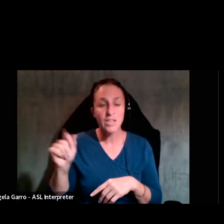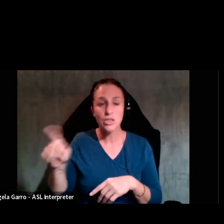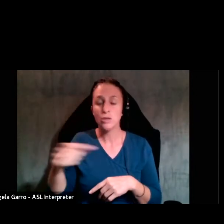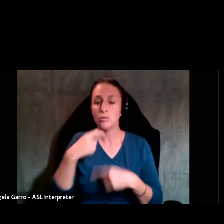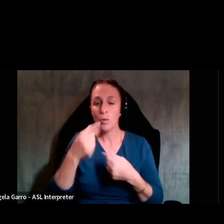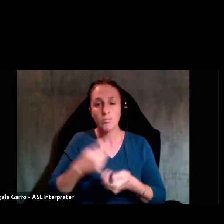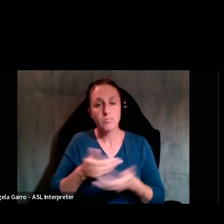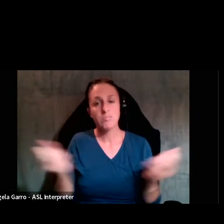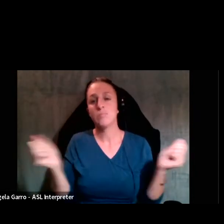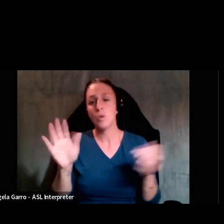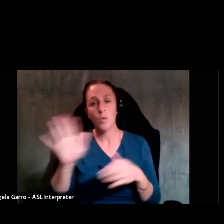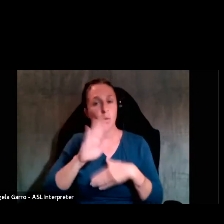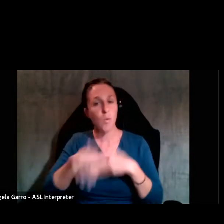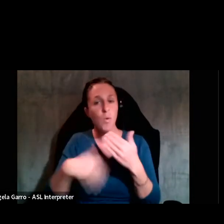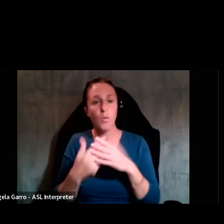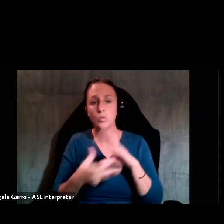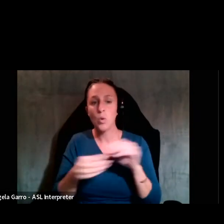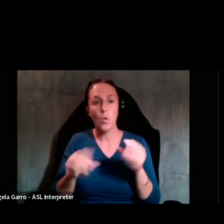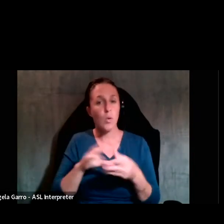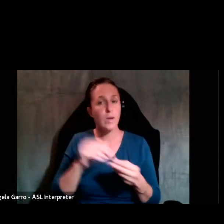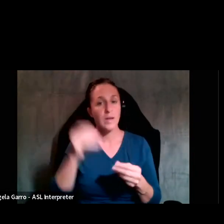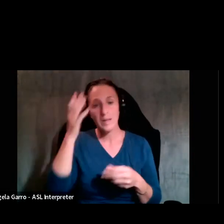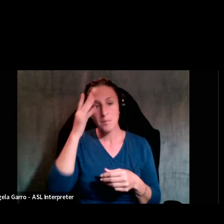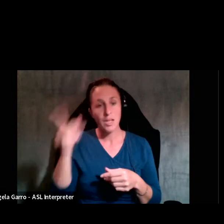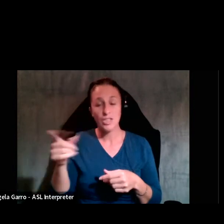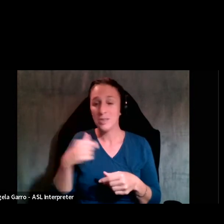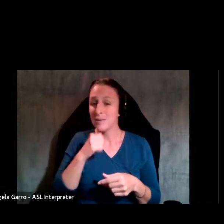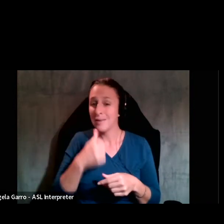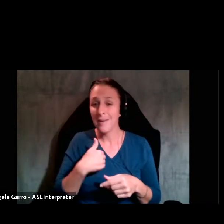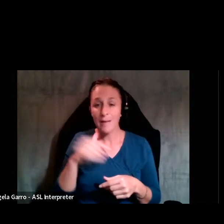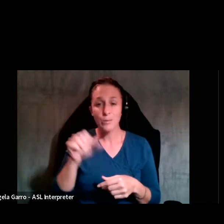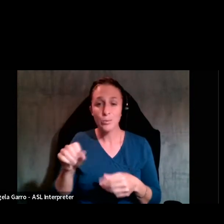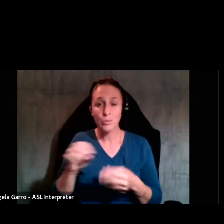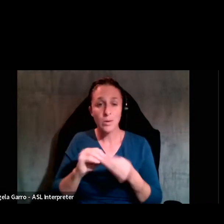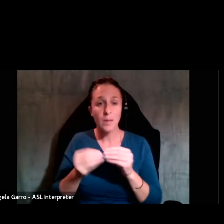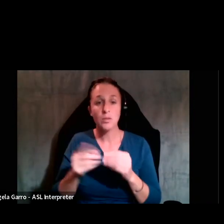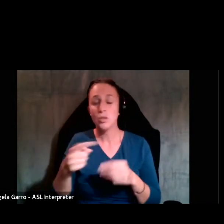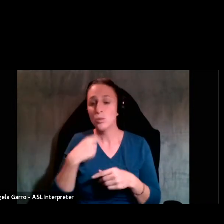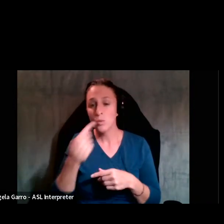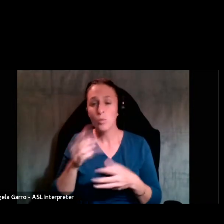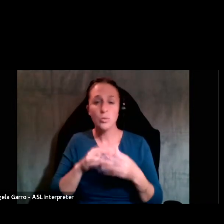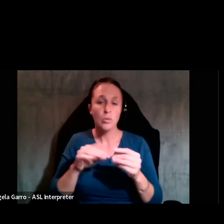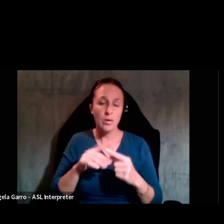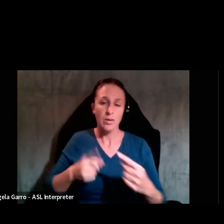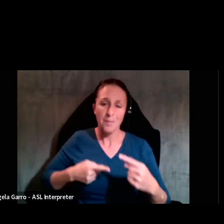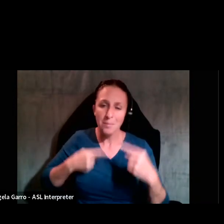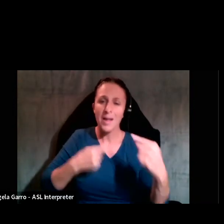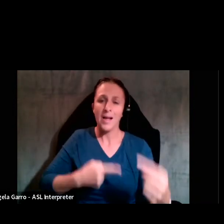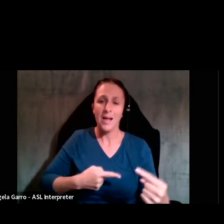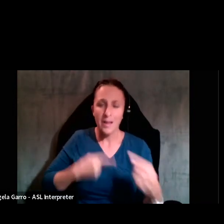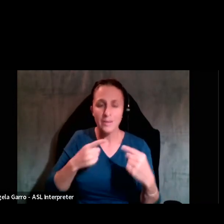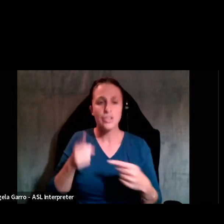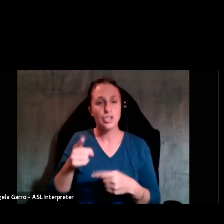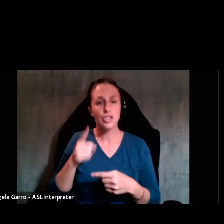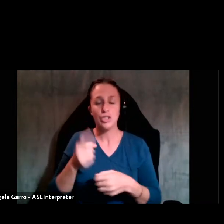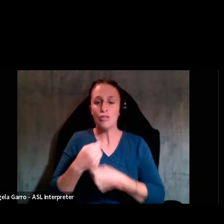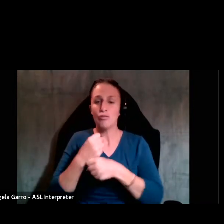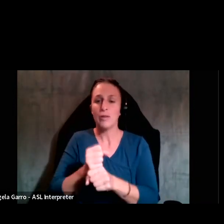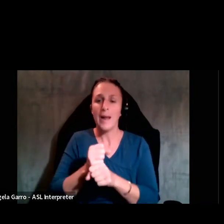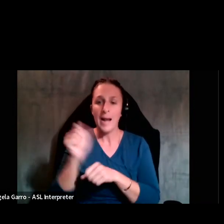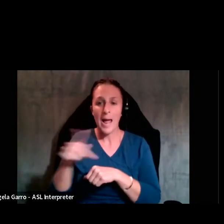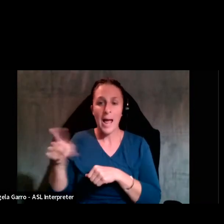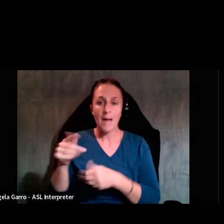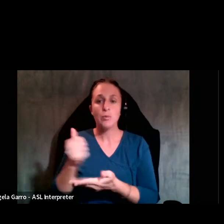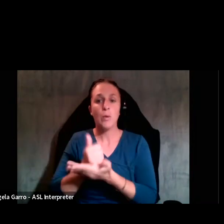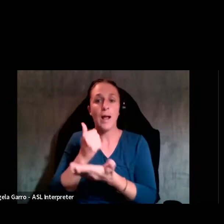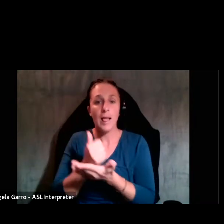because she didn't have a social security number, and so she told her story about the battles, and she created an app to help students that